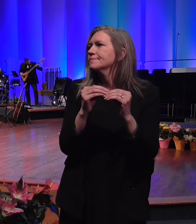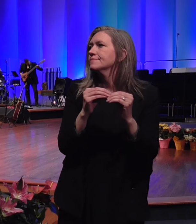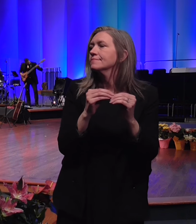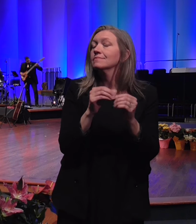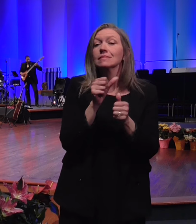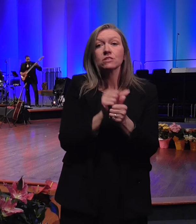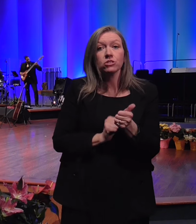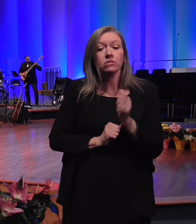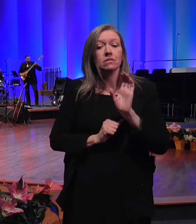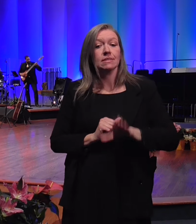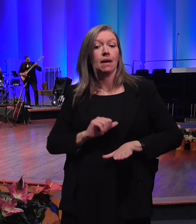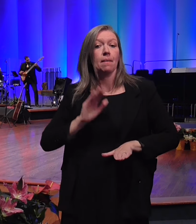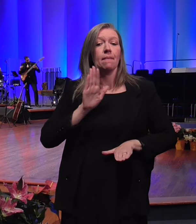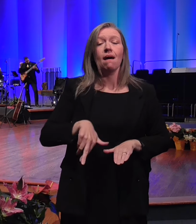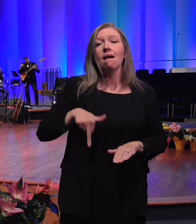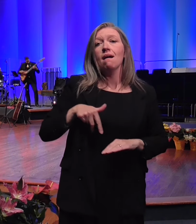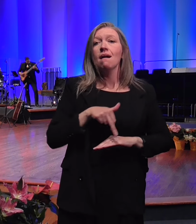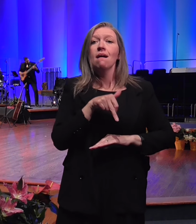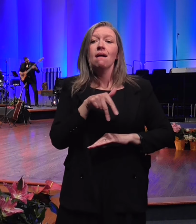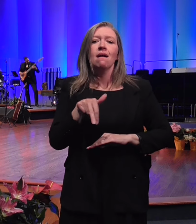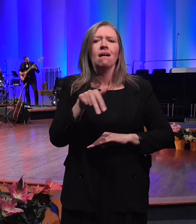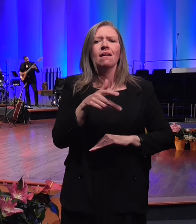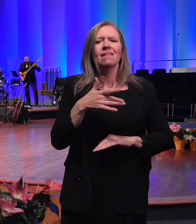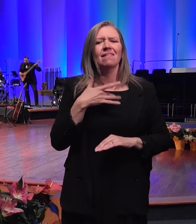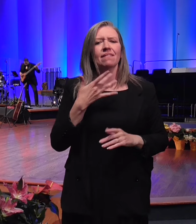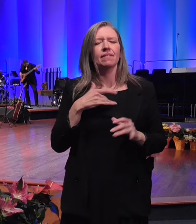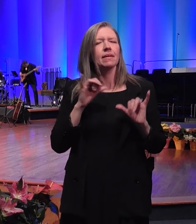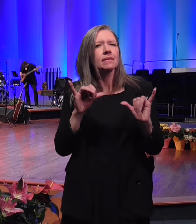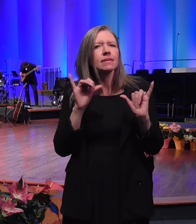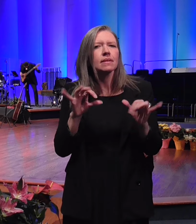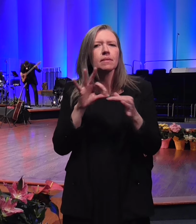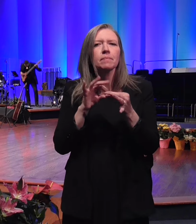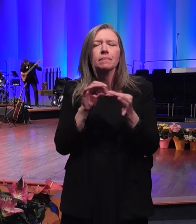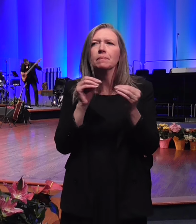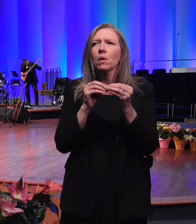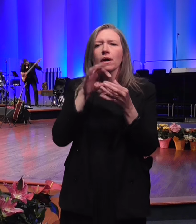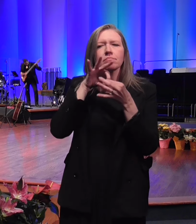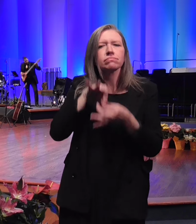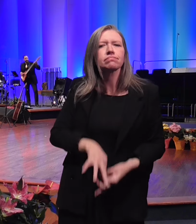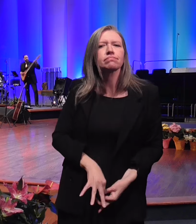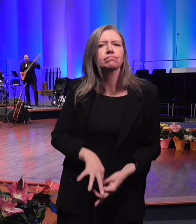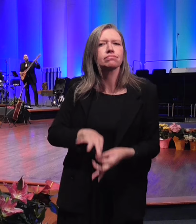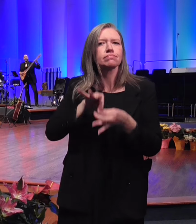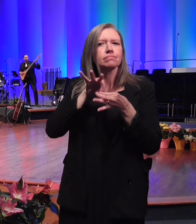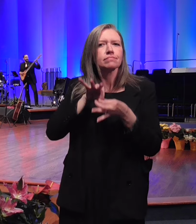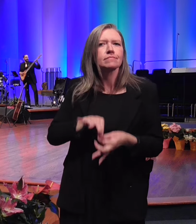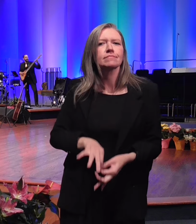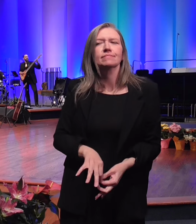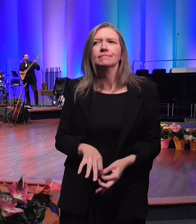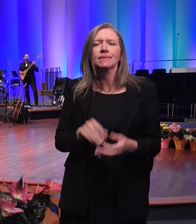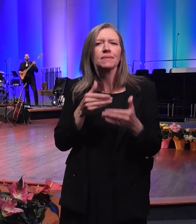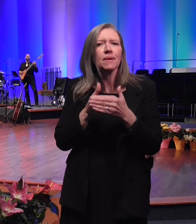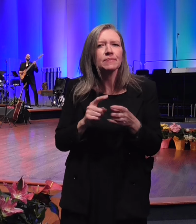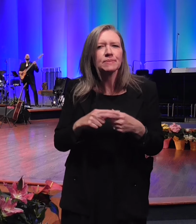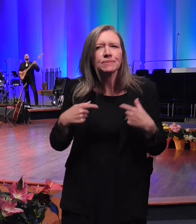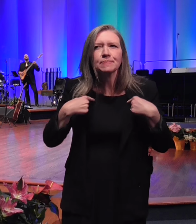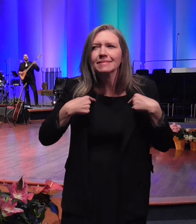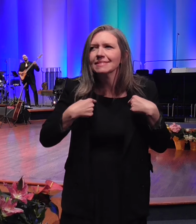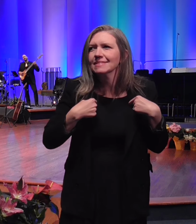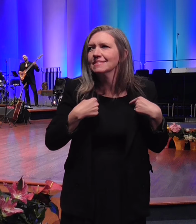Each step brings me closer to me. Oh,